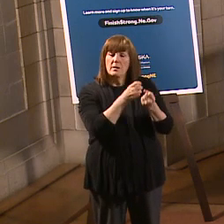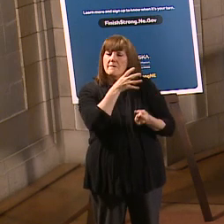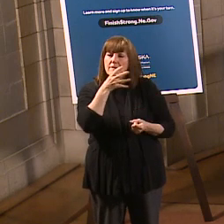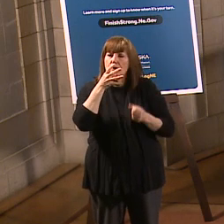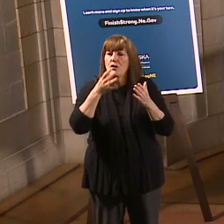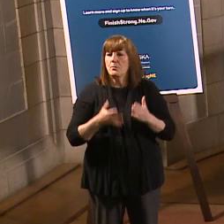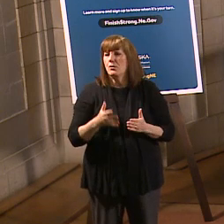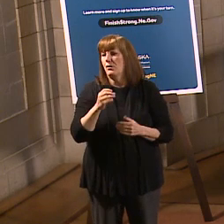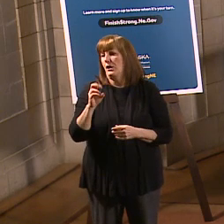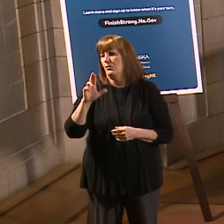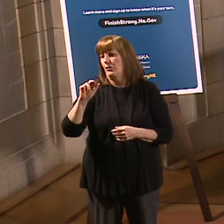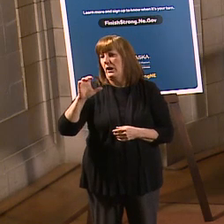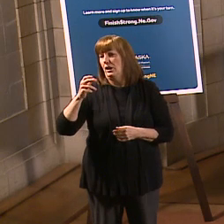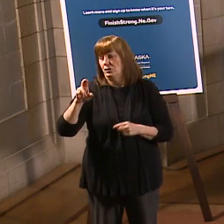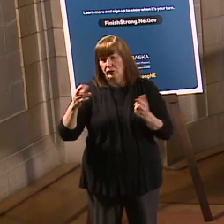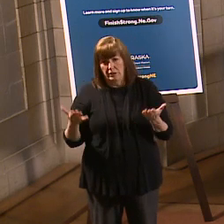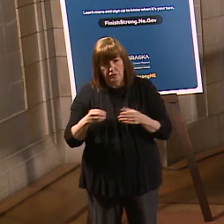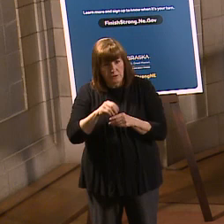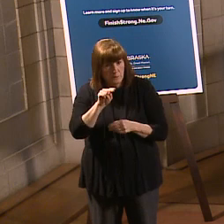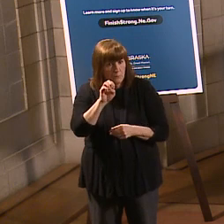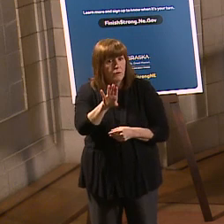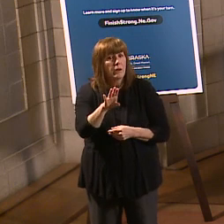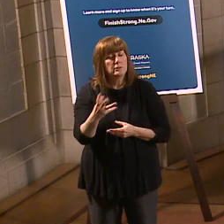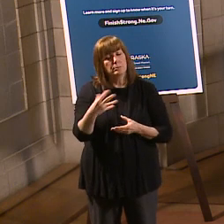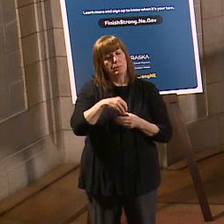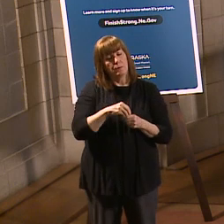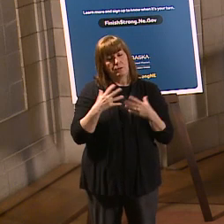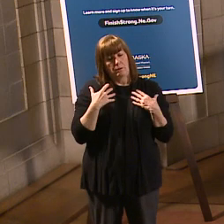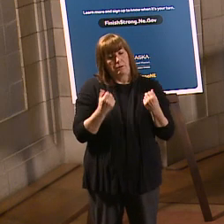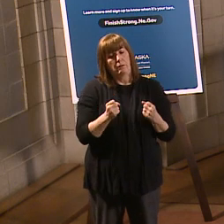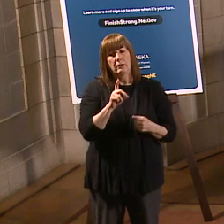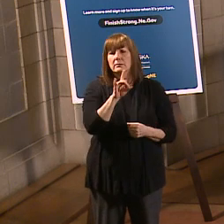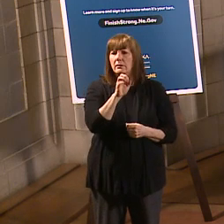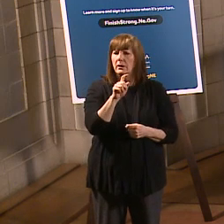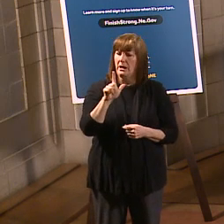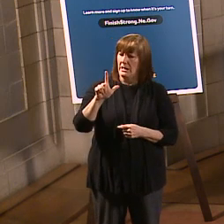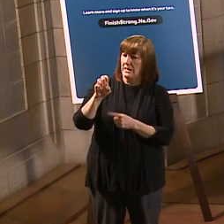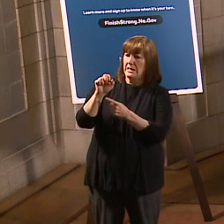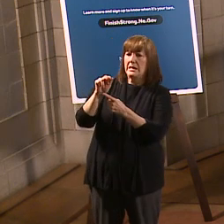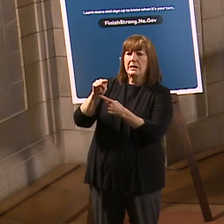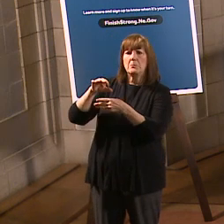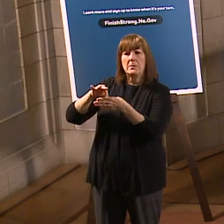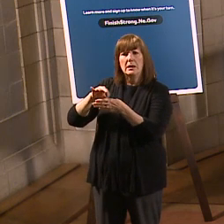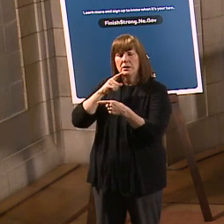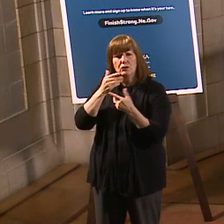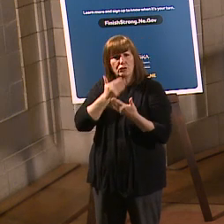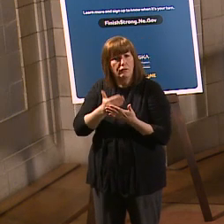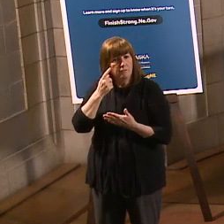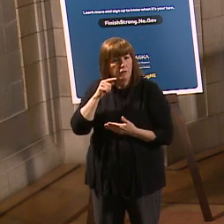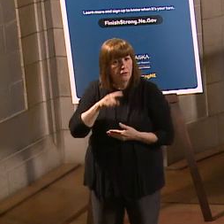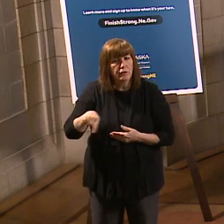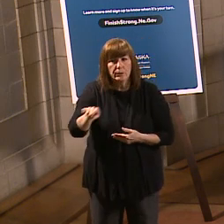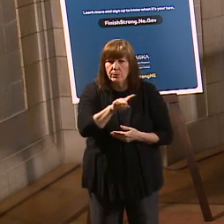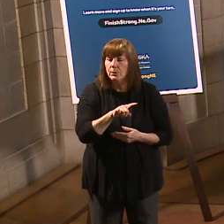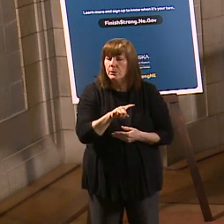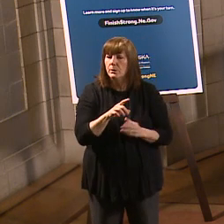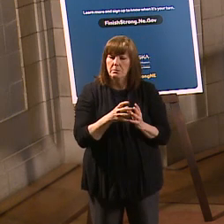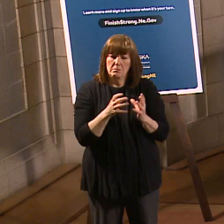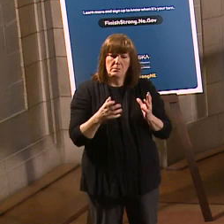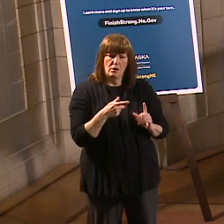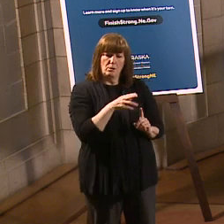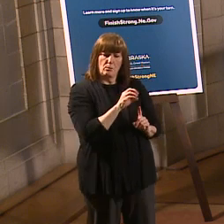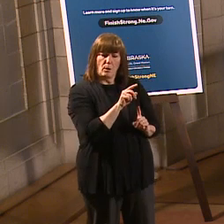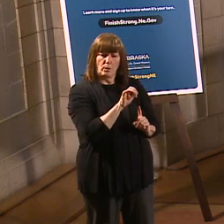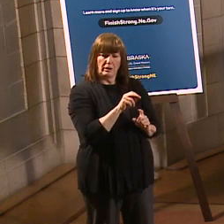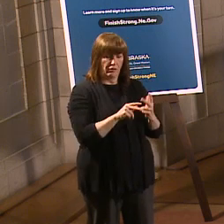and ranchers here in Nebraska. Meat is a part of a healthy diet. That lean meat is great for you. You can get as much protein